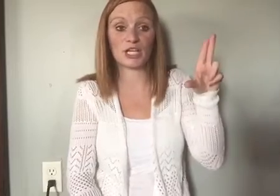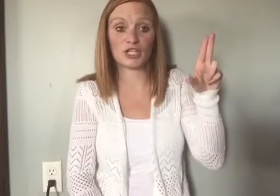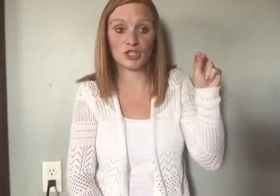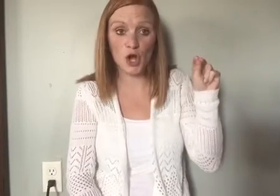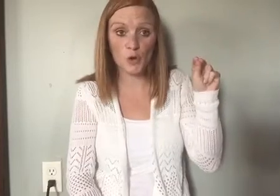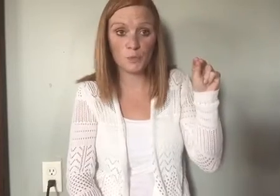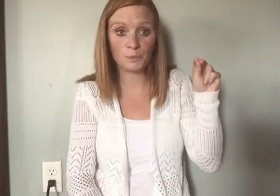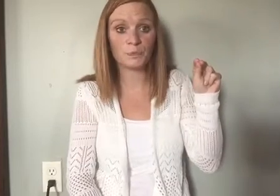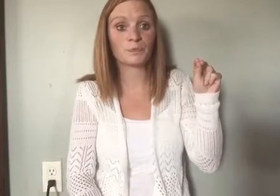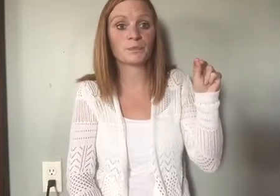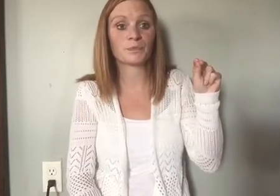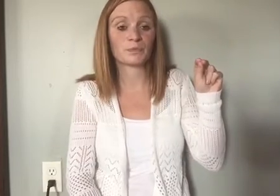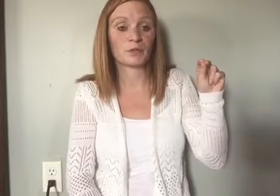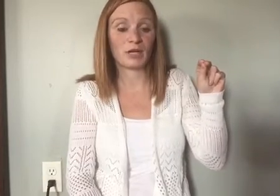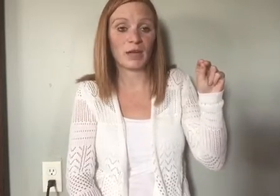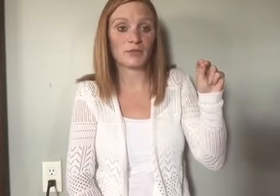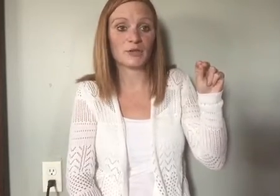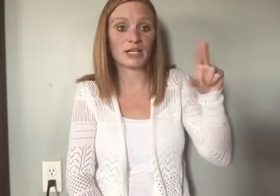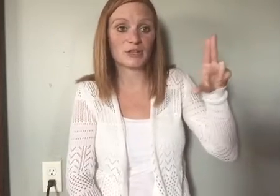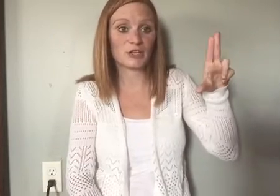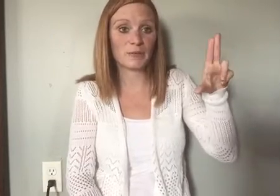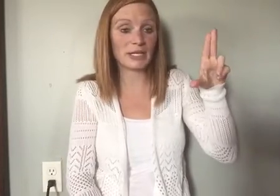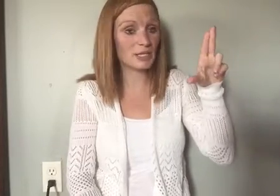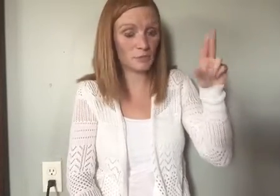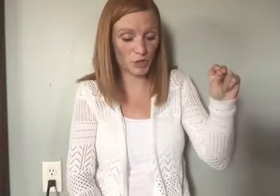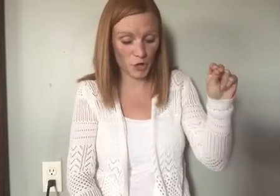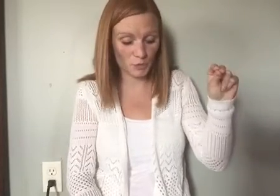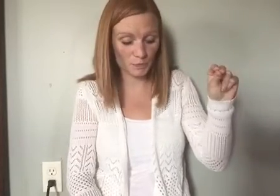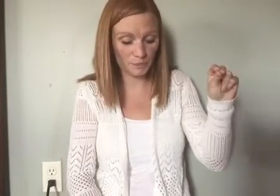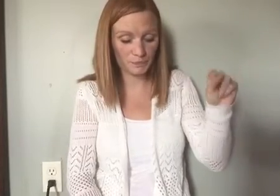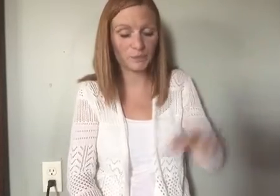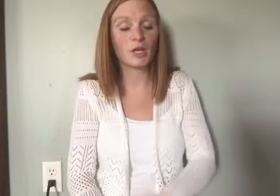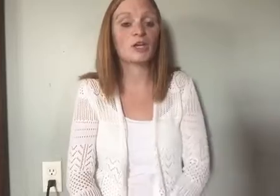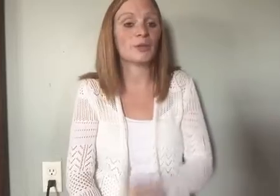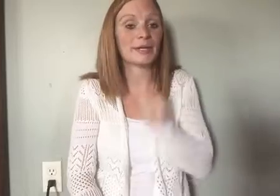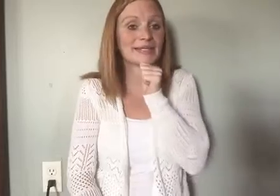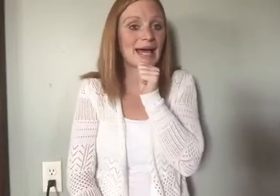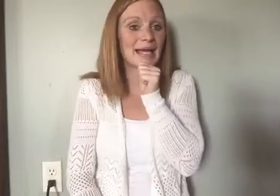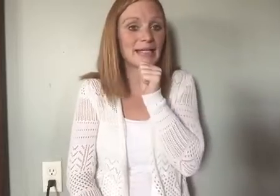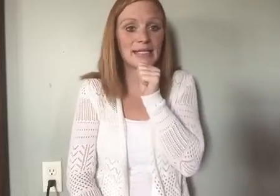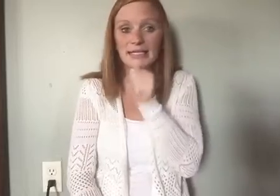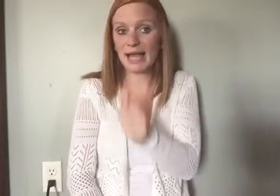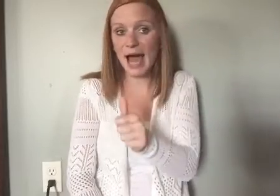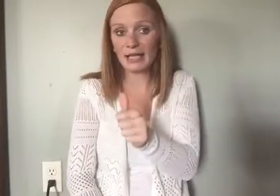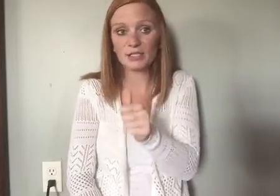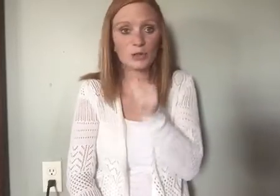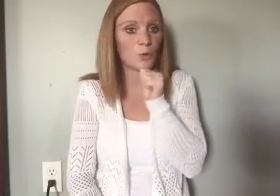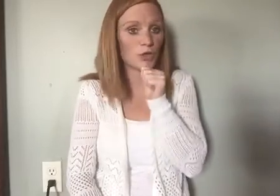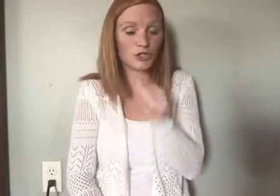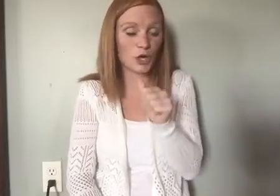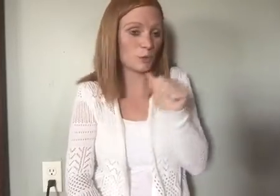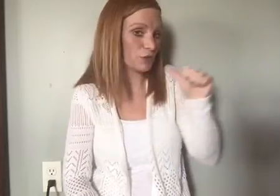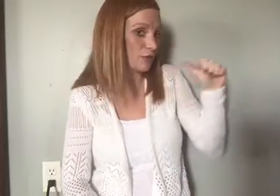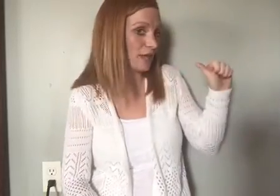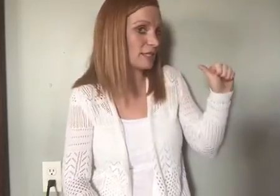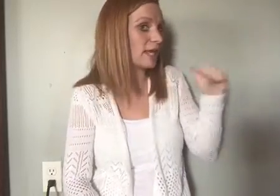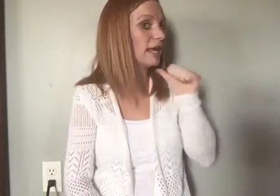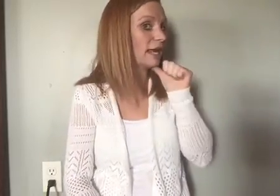is no. Okay, which you guys learned already. No. You can sign not or don't. So that's that A hand